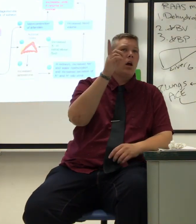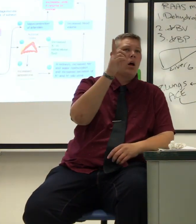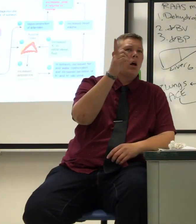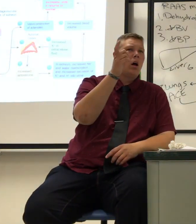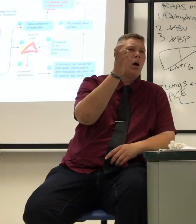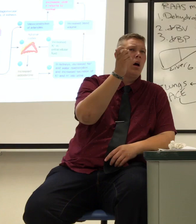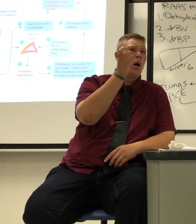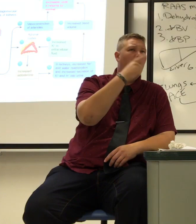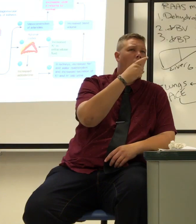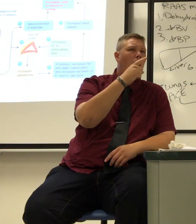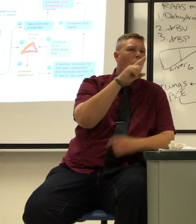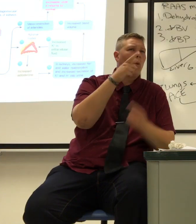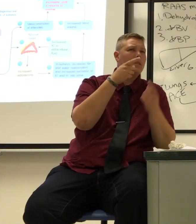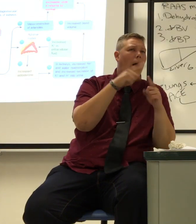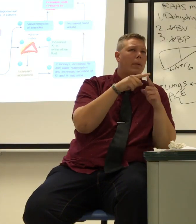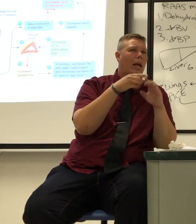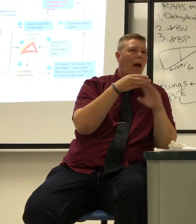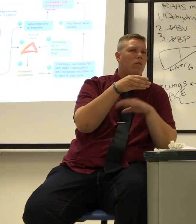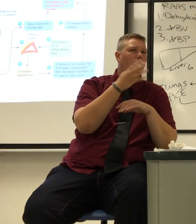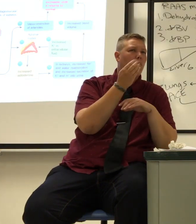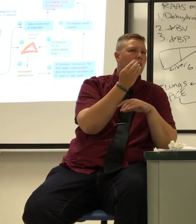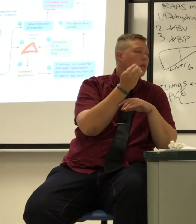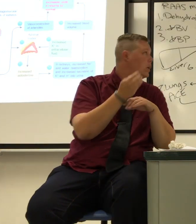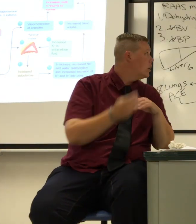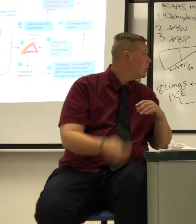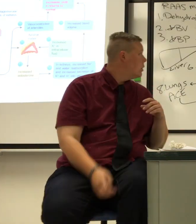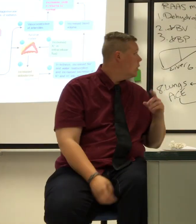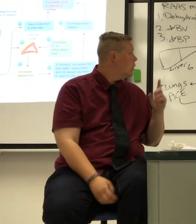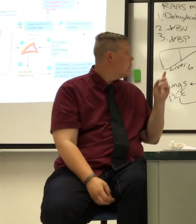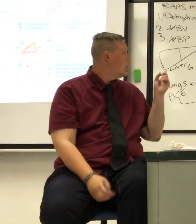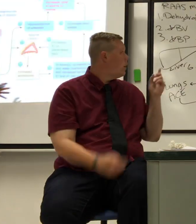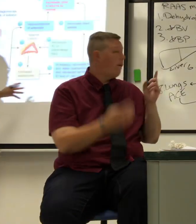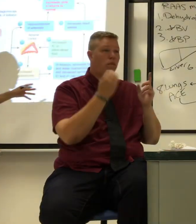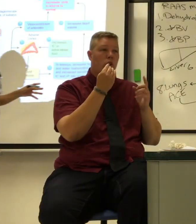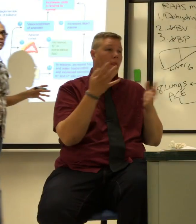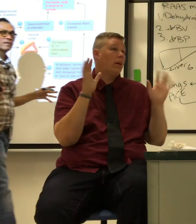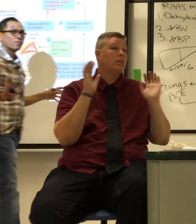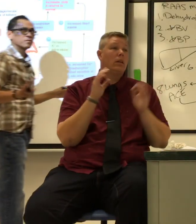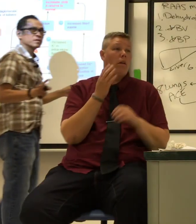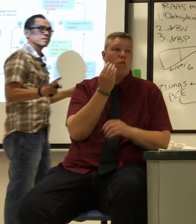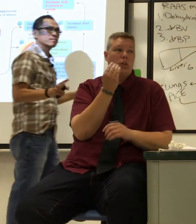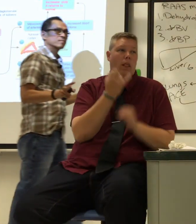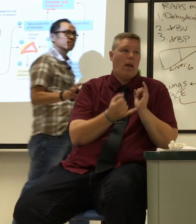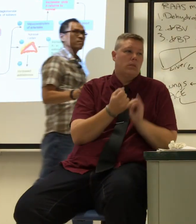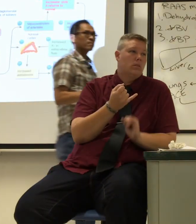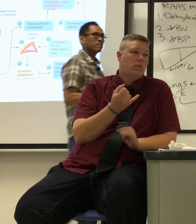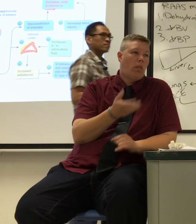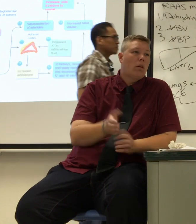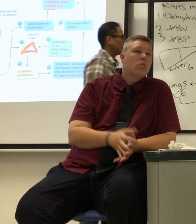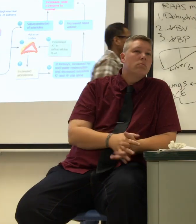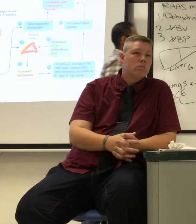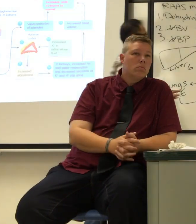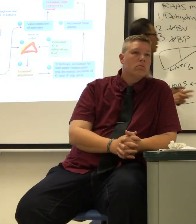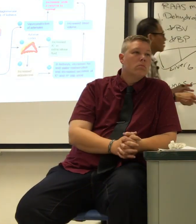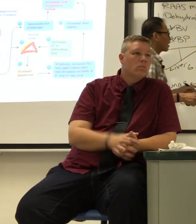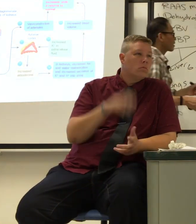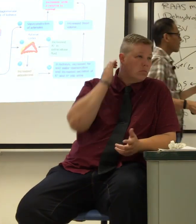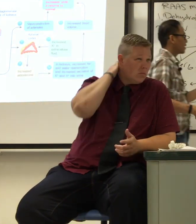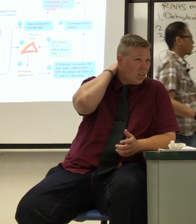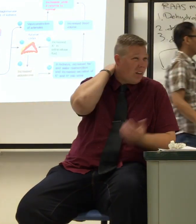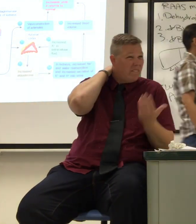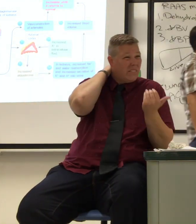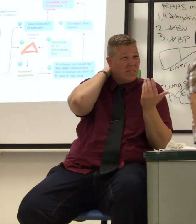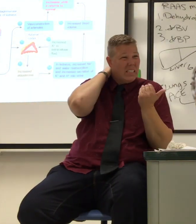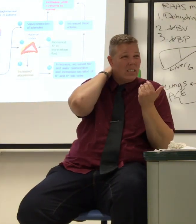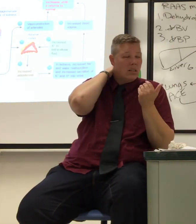happening after step 14? Step 14 is done. You're done at step 14. Oh. Step 15, I don't like